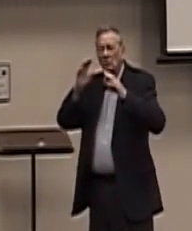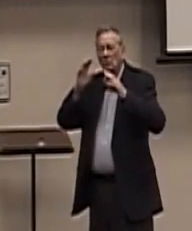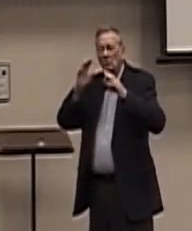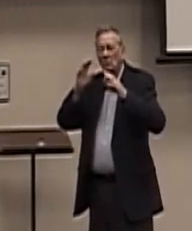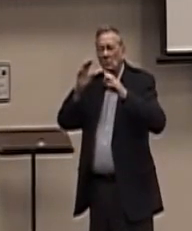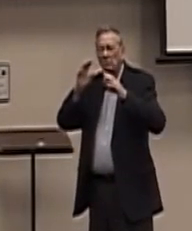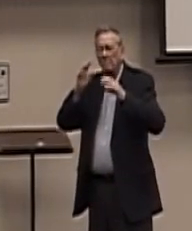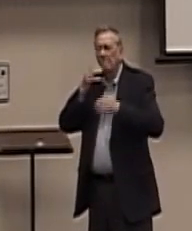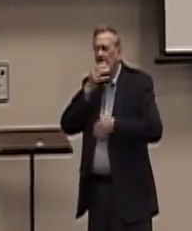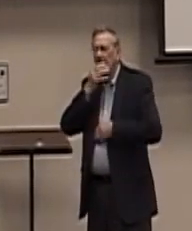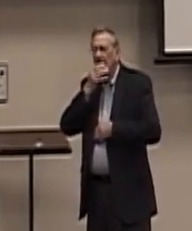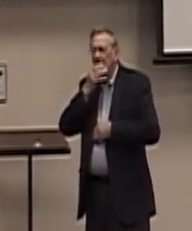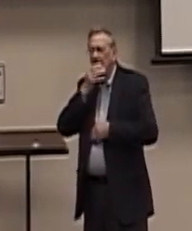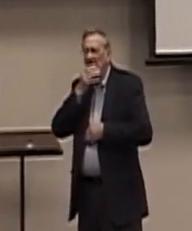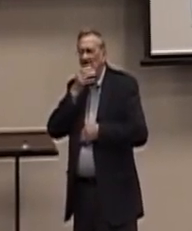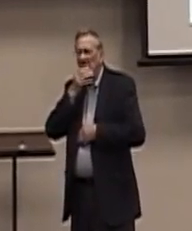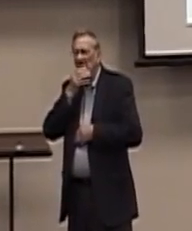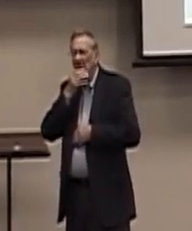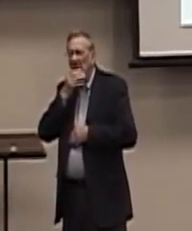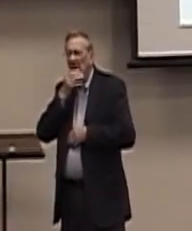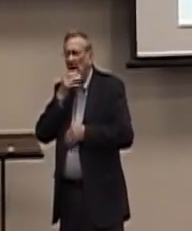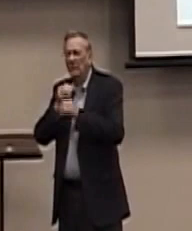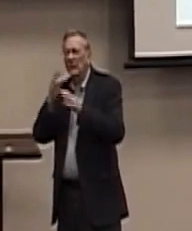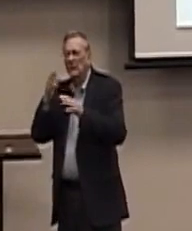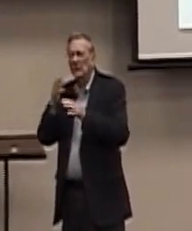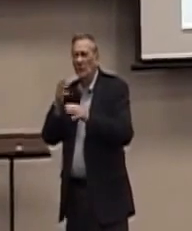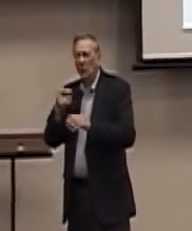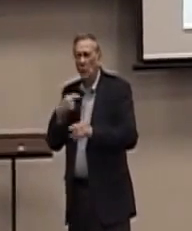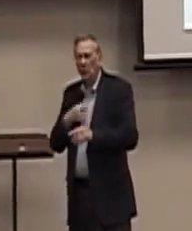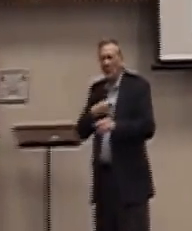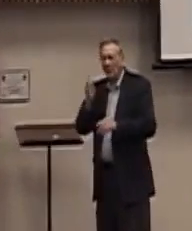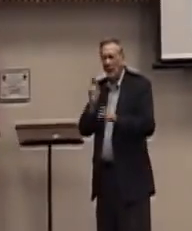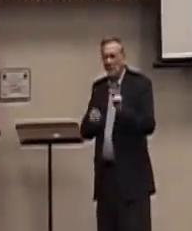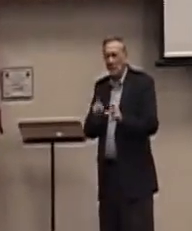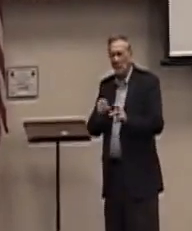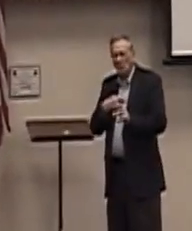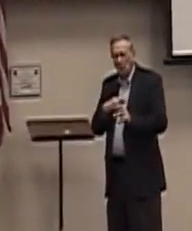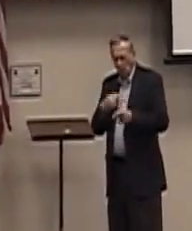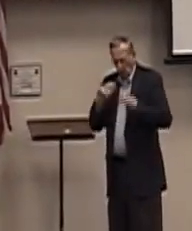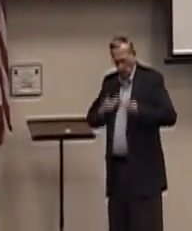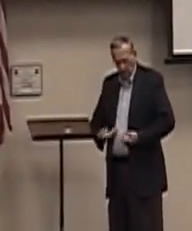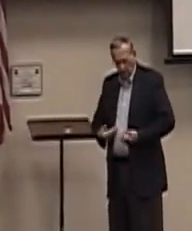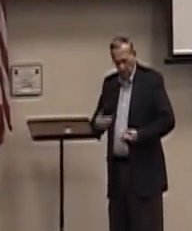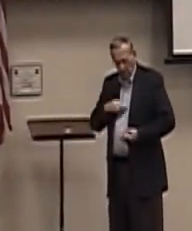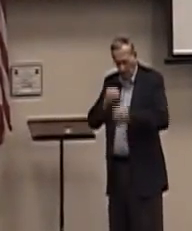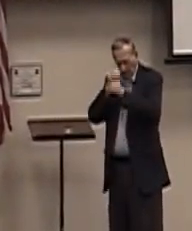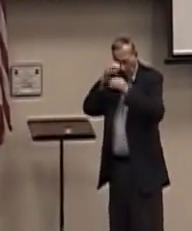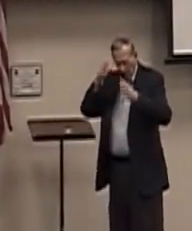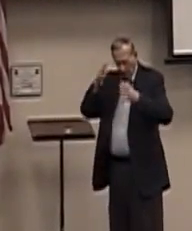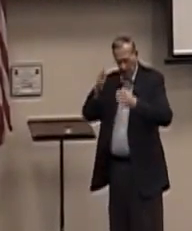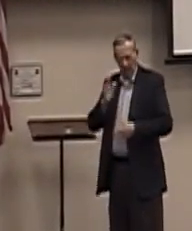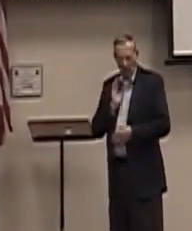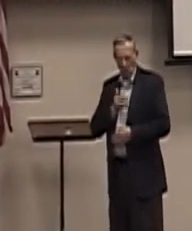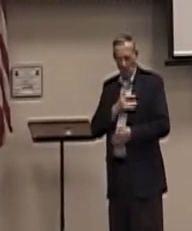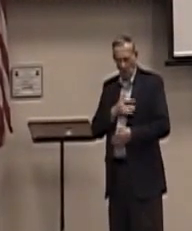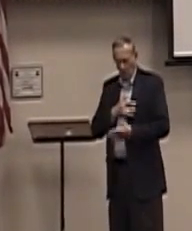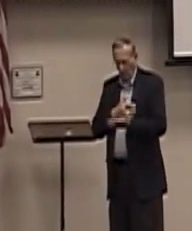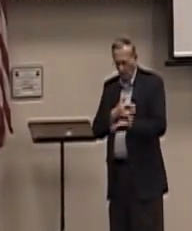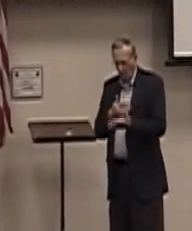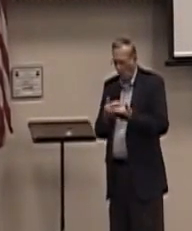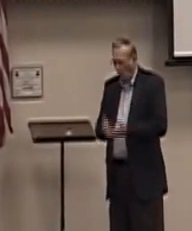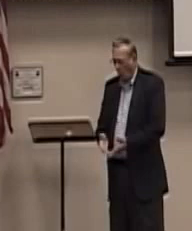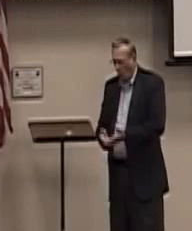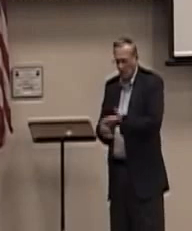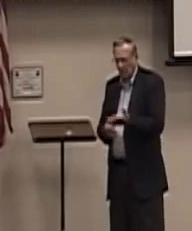vision is something that comes from us as God's people. And it comes out of who we are. And it comes out of our heart for the